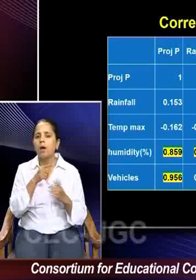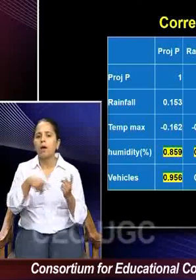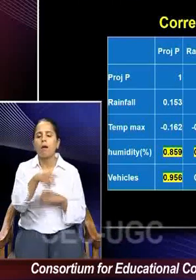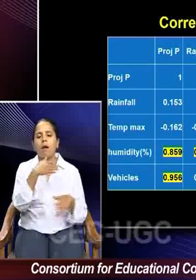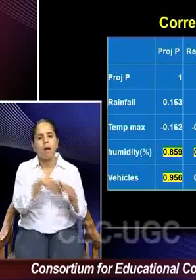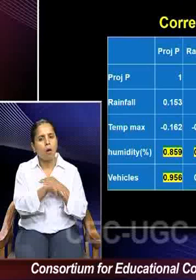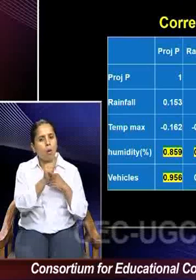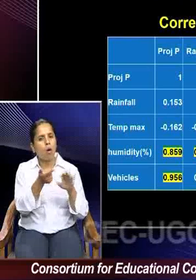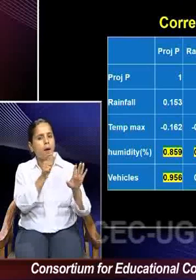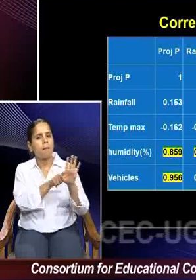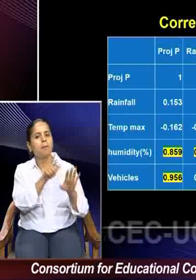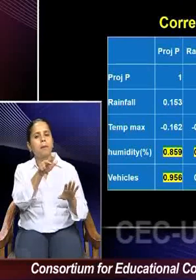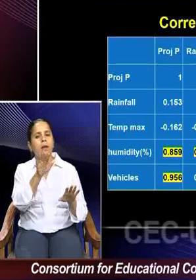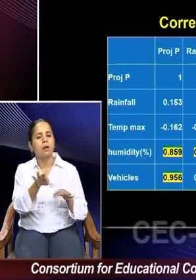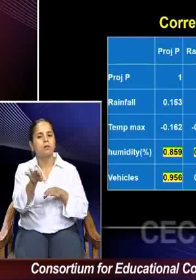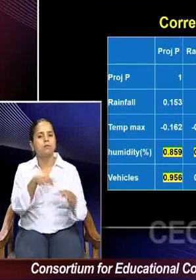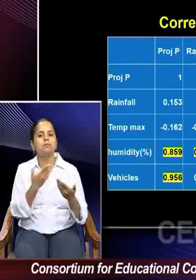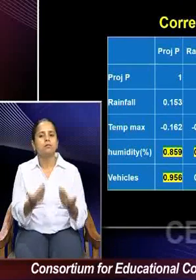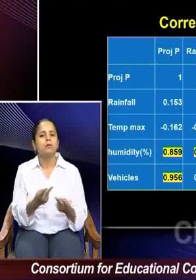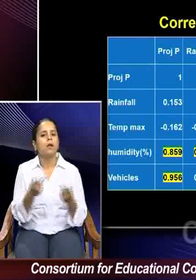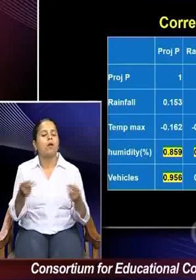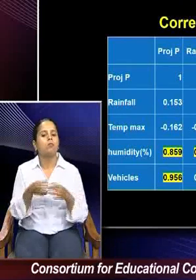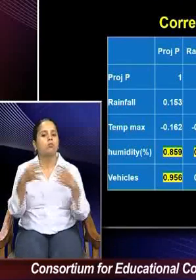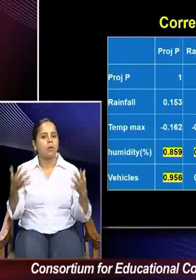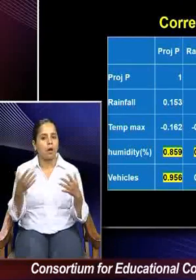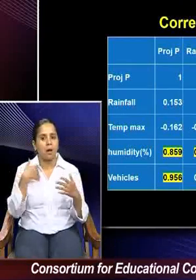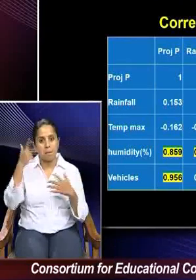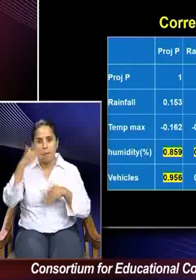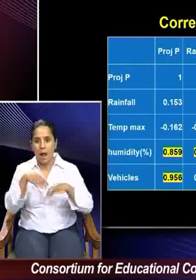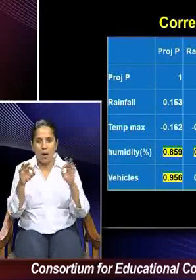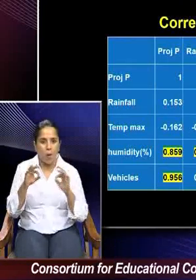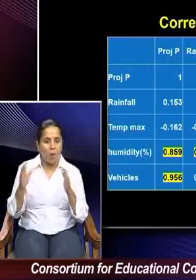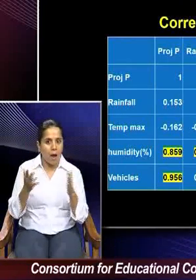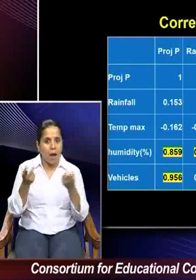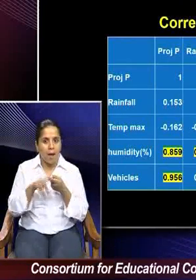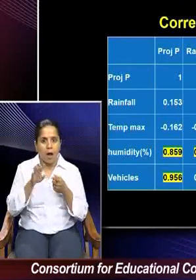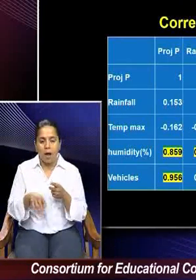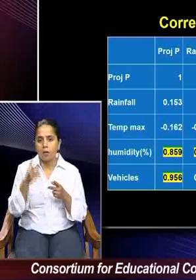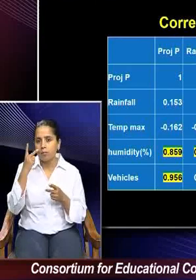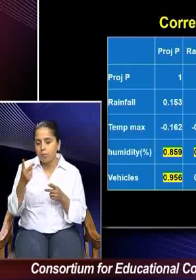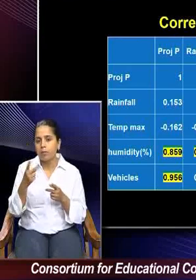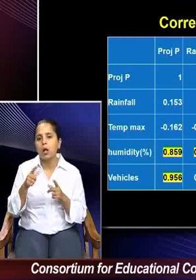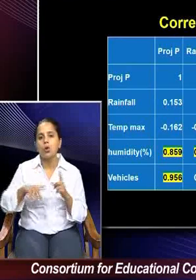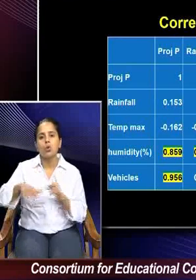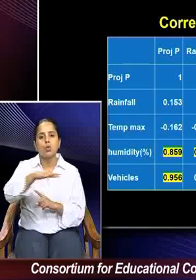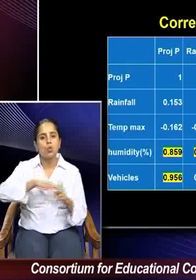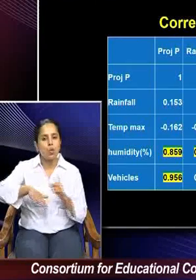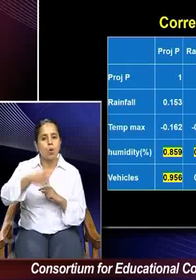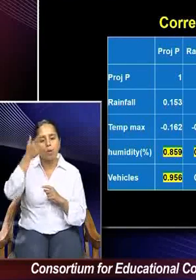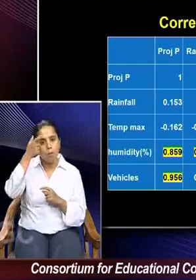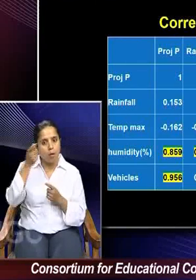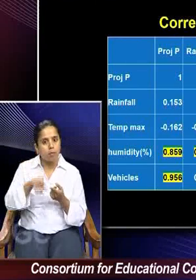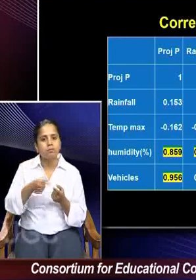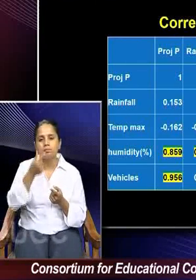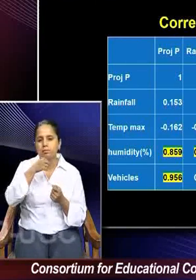of urbanization and how unplanned urbanization has led to the problem of localized